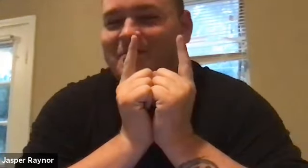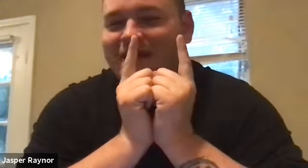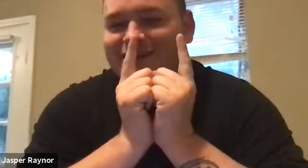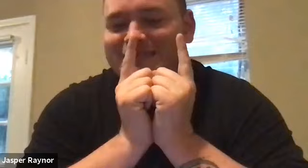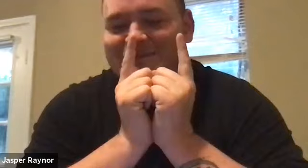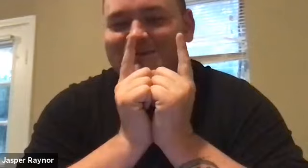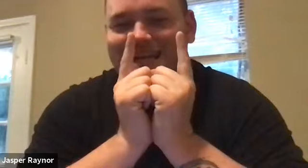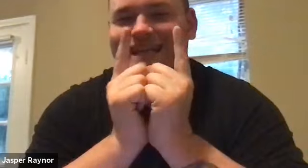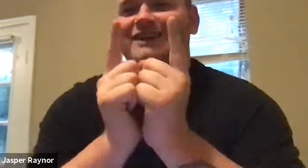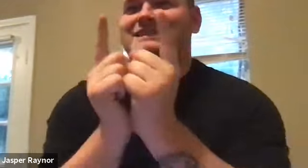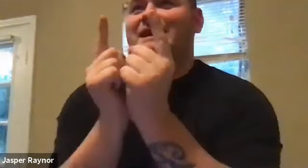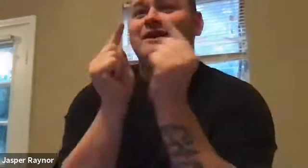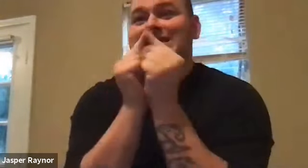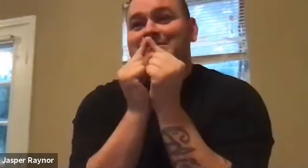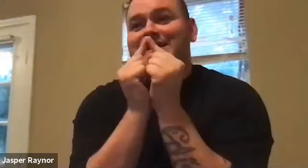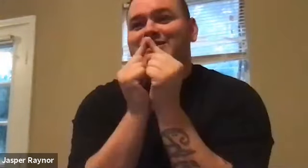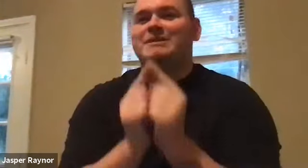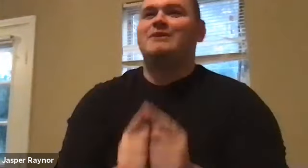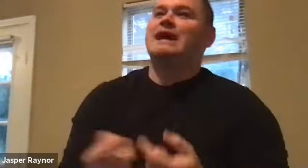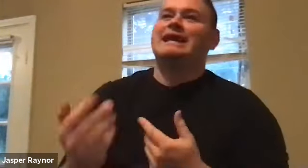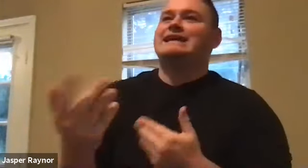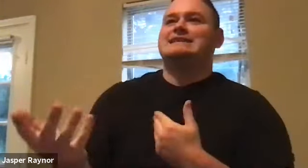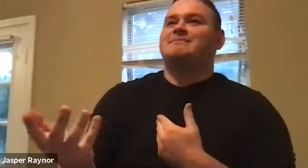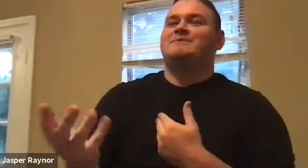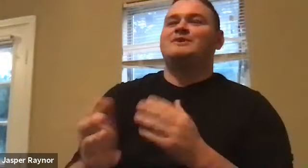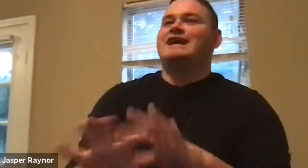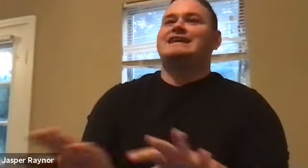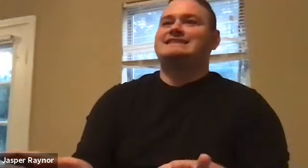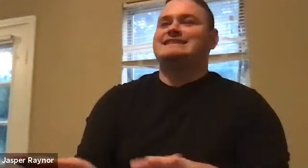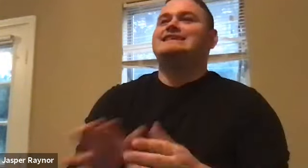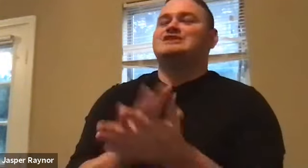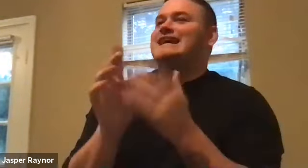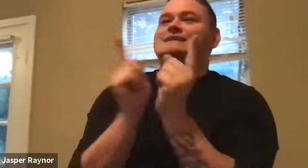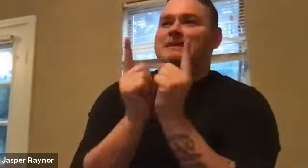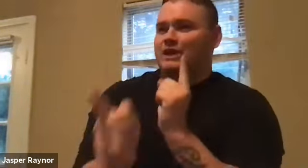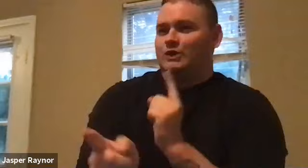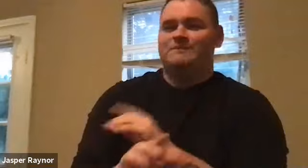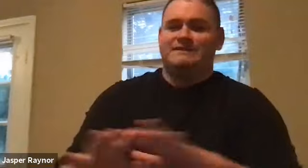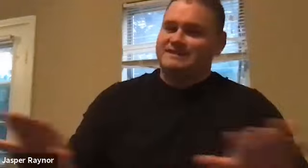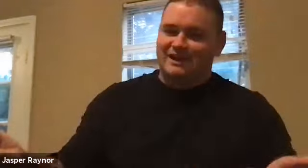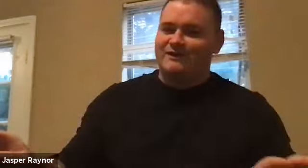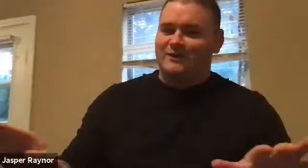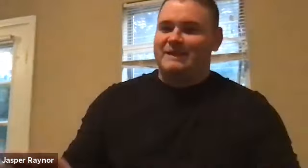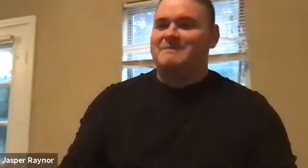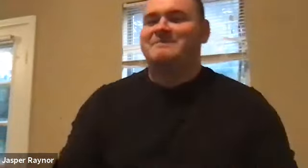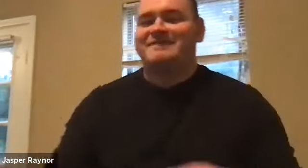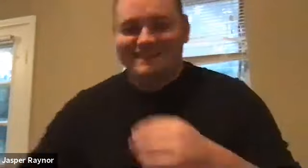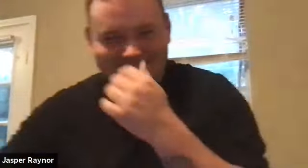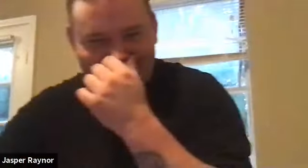I do see people sign that all the time. They go, "Nice to meet you." And I'm like, "We ain't kissing. We're not kissing. It's just nice to meet you." Over with. Can I